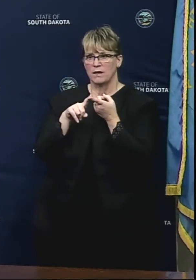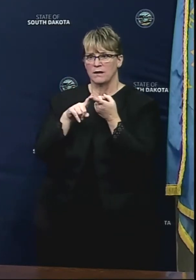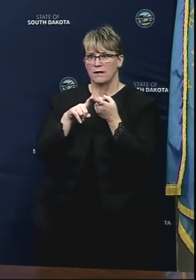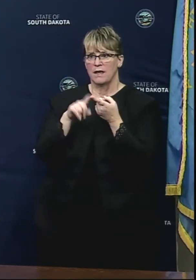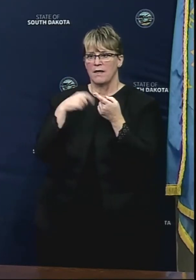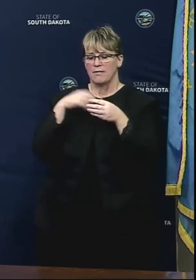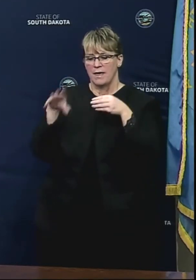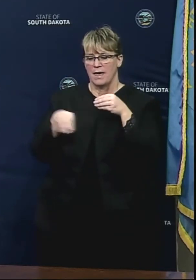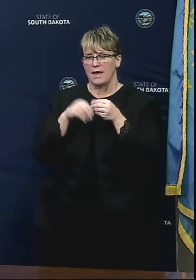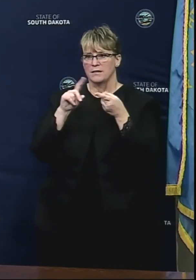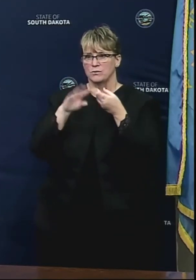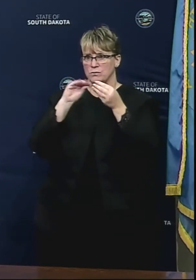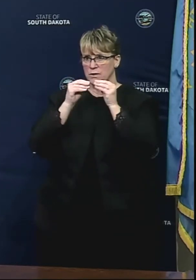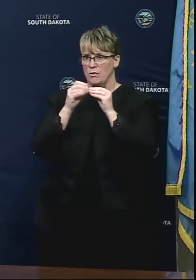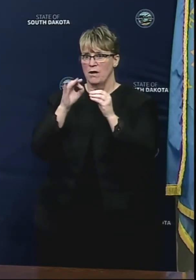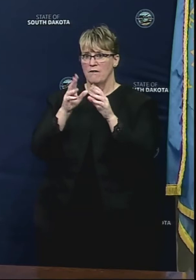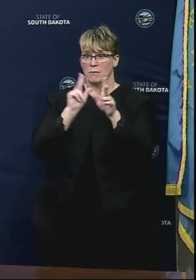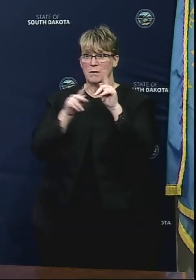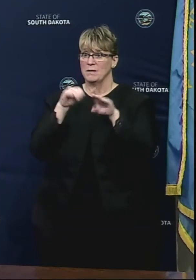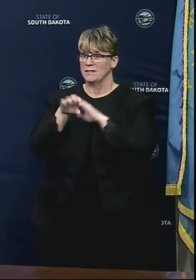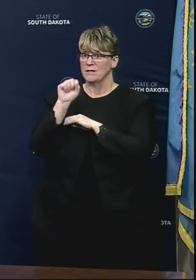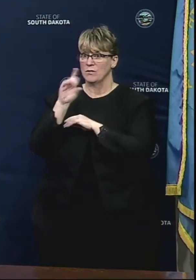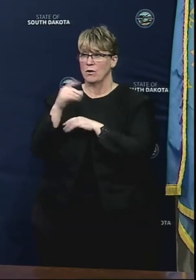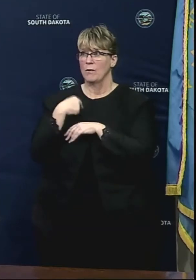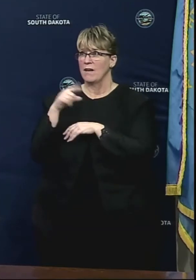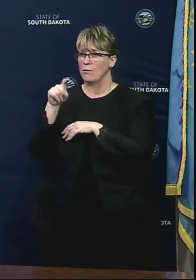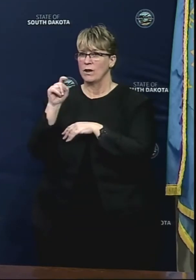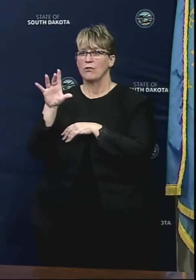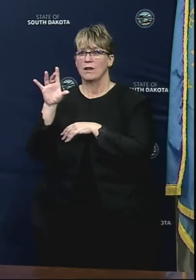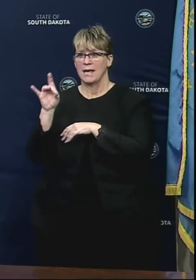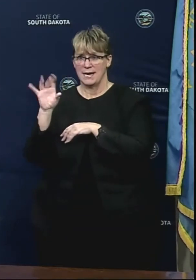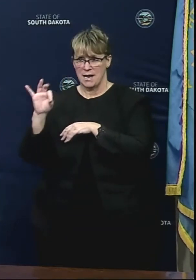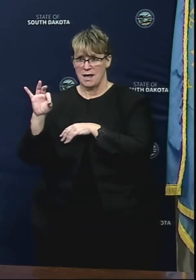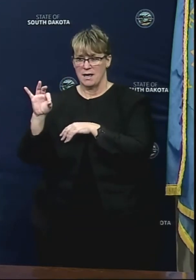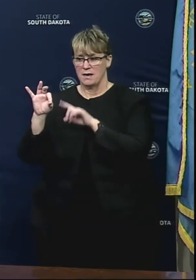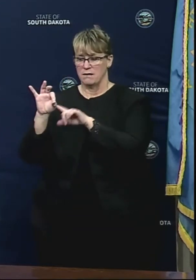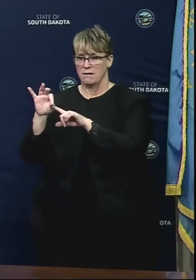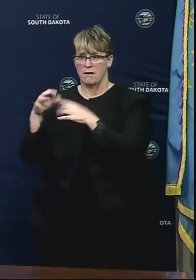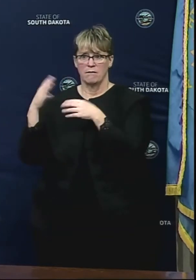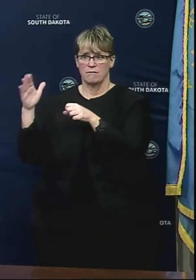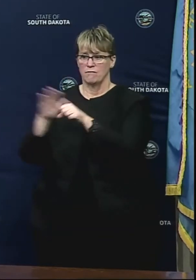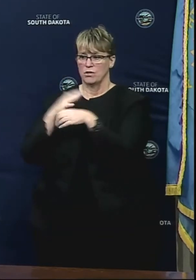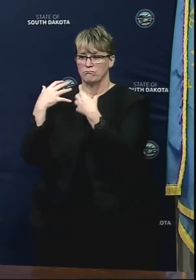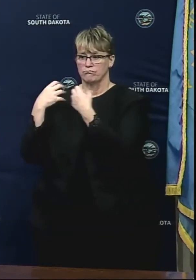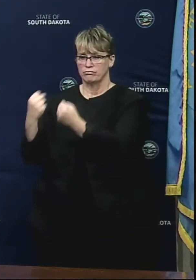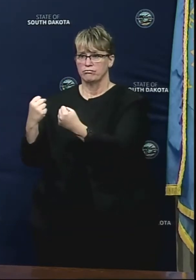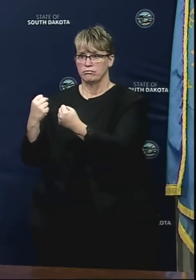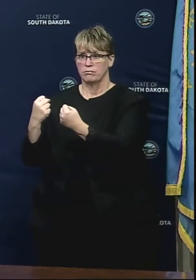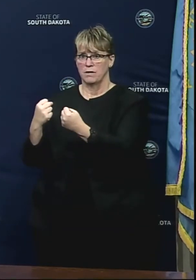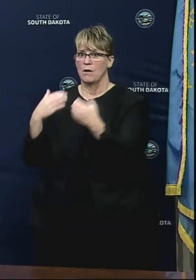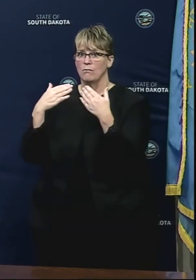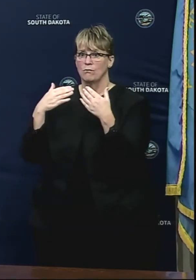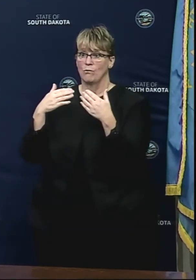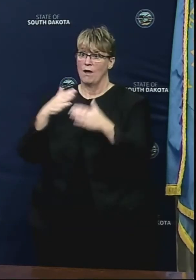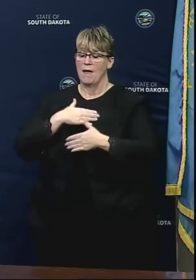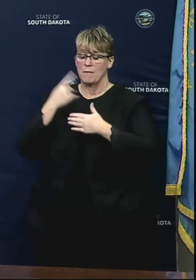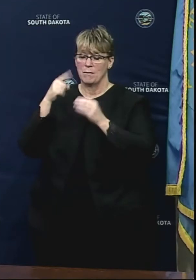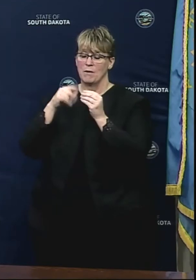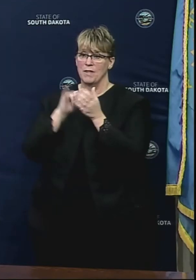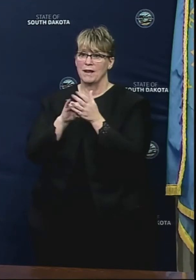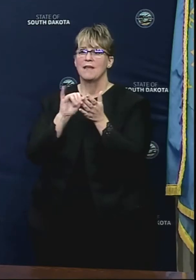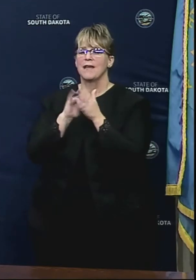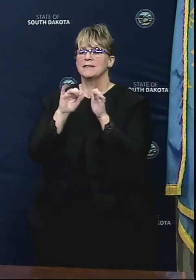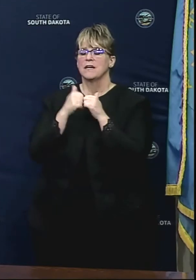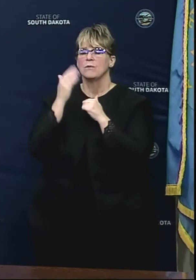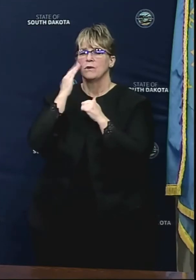the statistic of individuals. Today in South Dakota, we have 189 of them that are fully recovered, and we're grateful for that. So that's